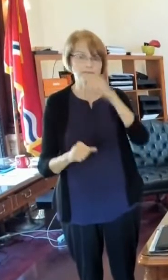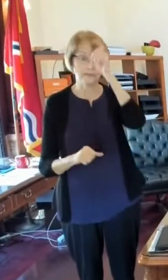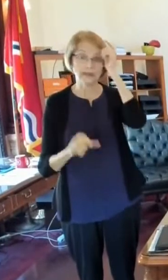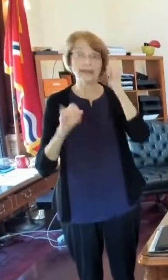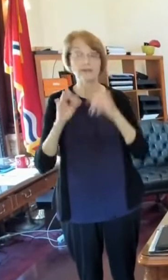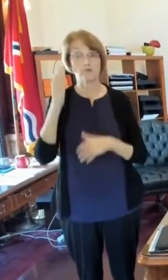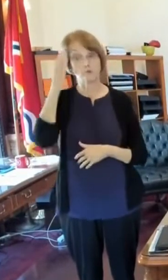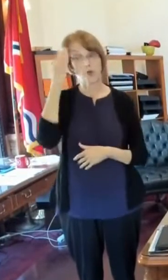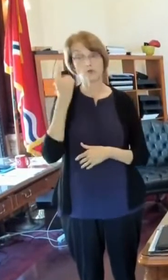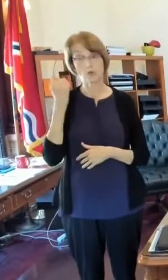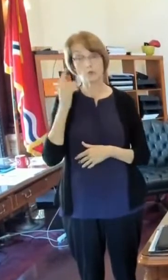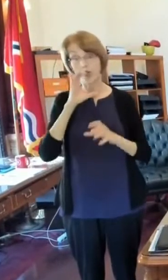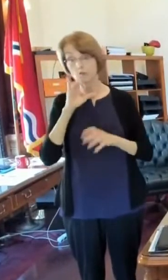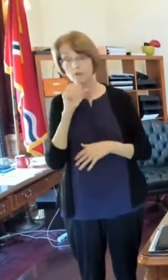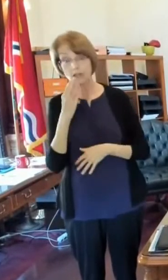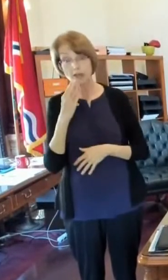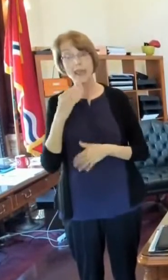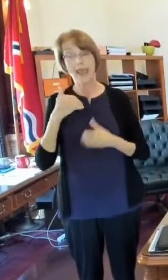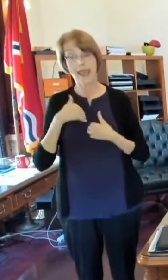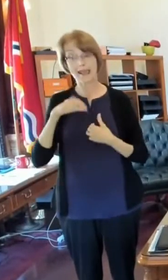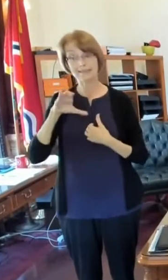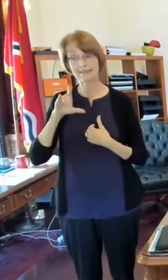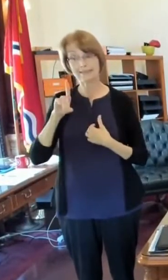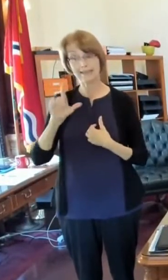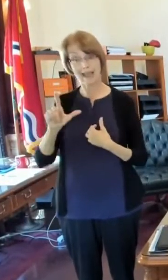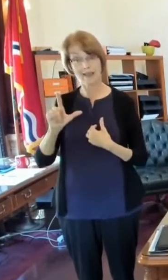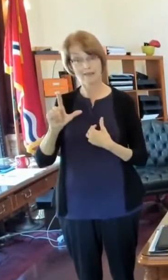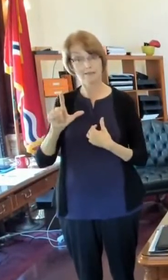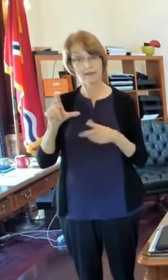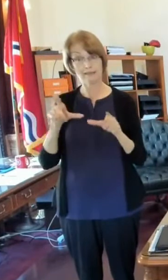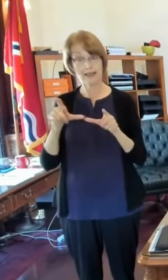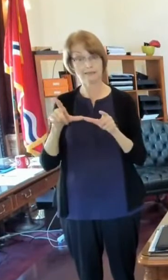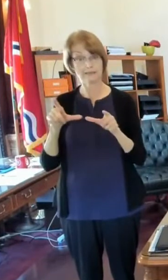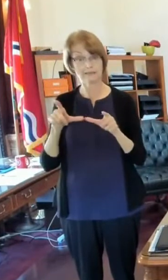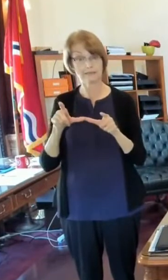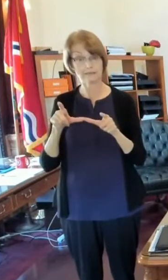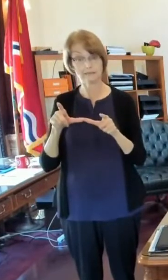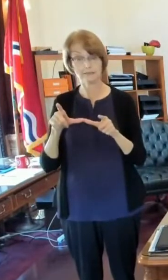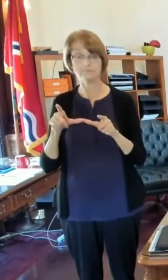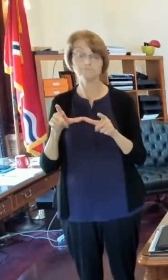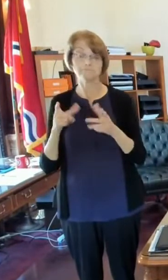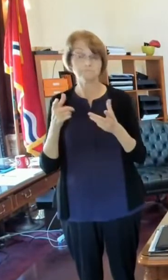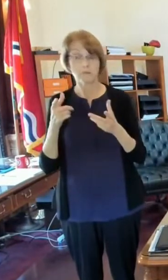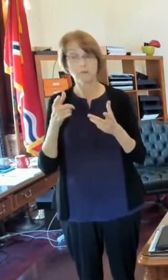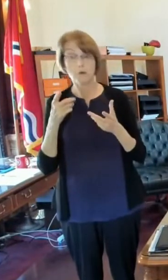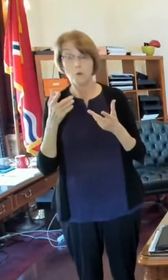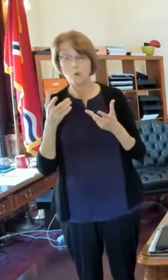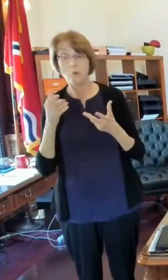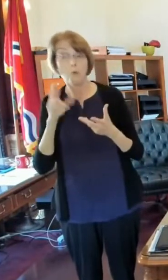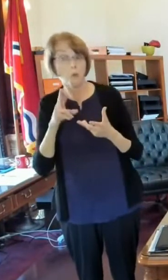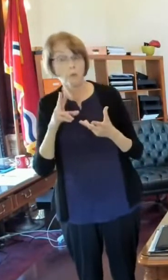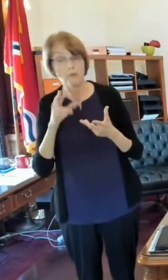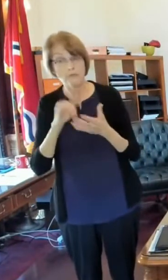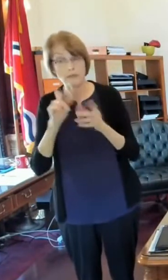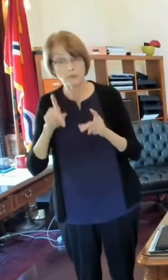know someone who's looking for a job who has a CDL license, or who can get one, please go